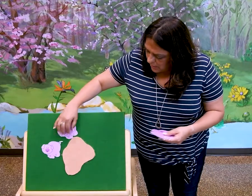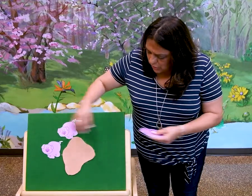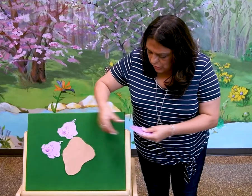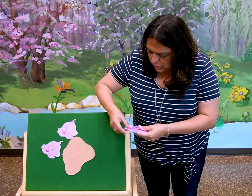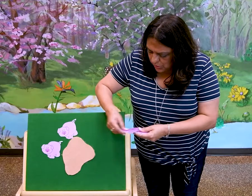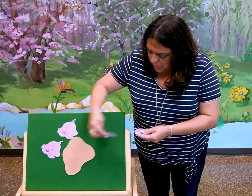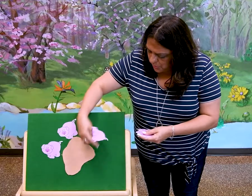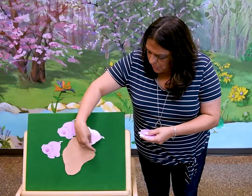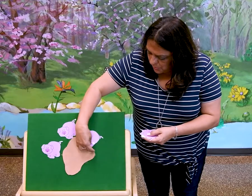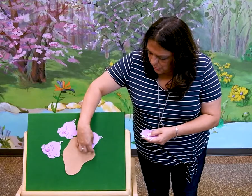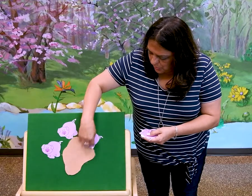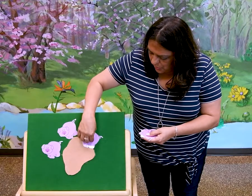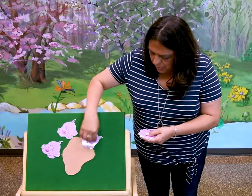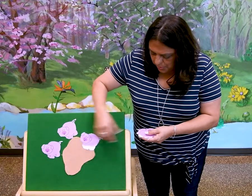two, three,